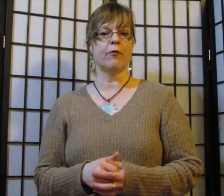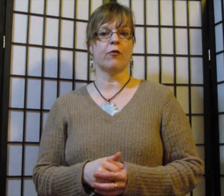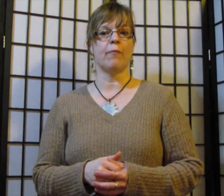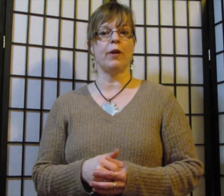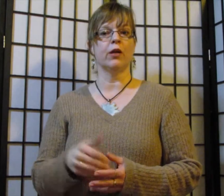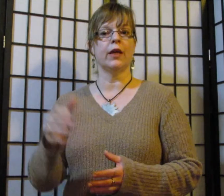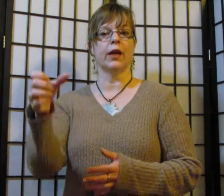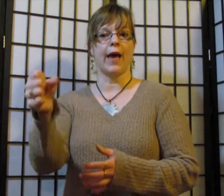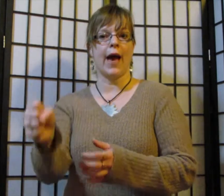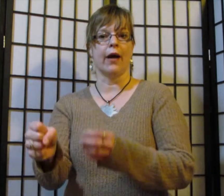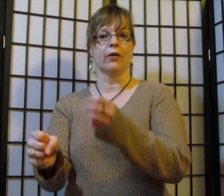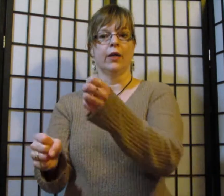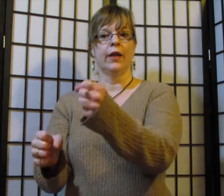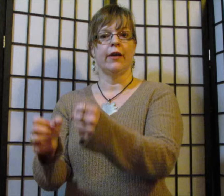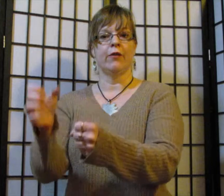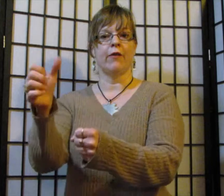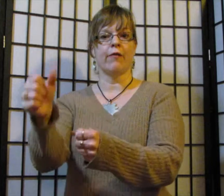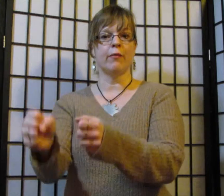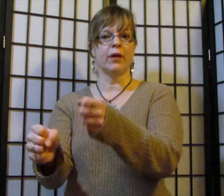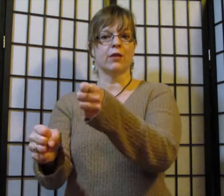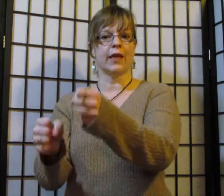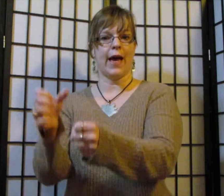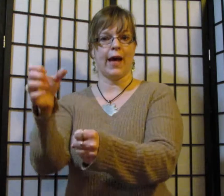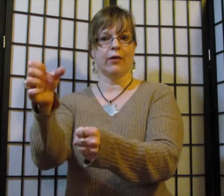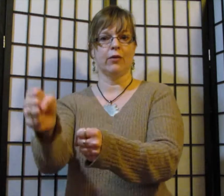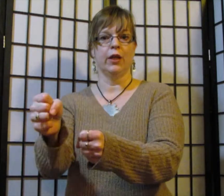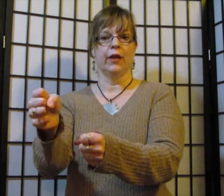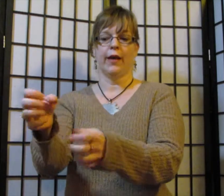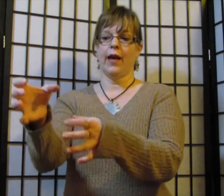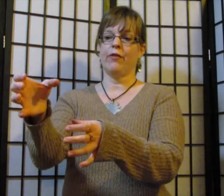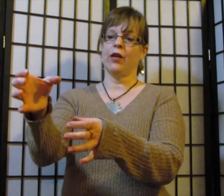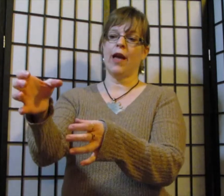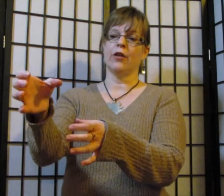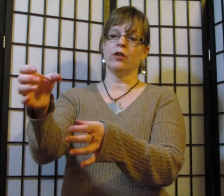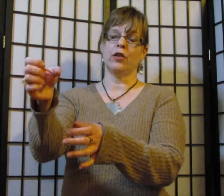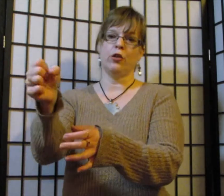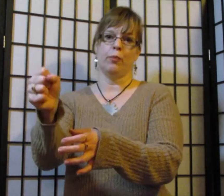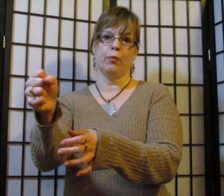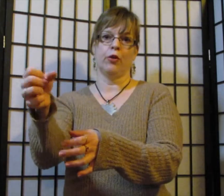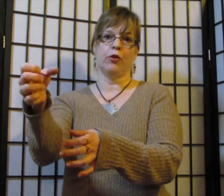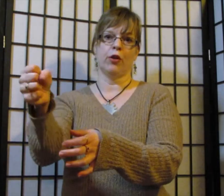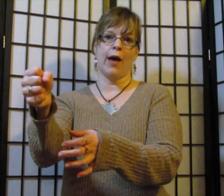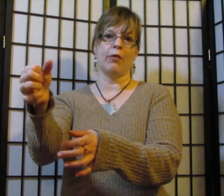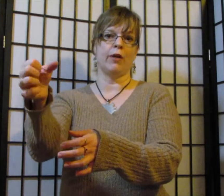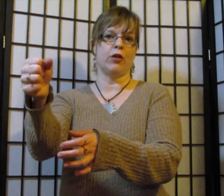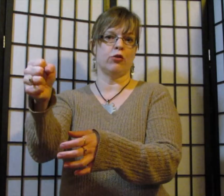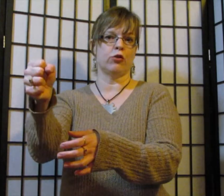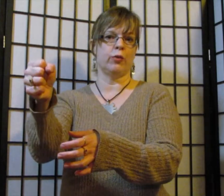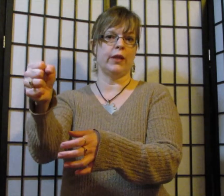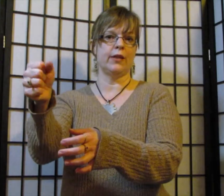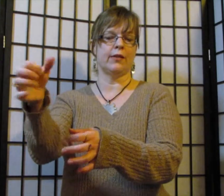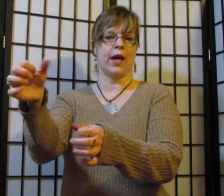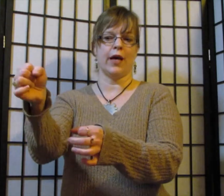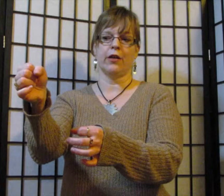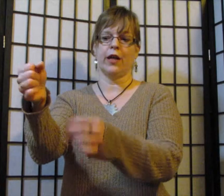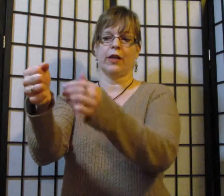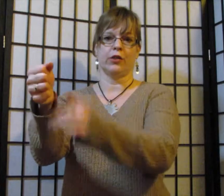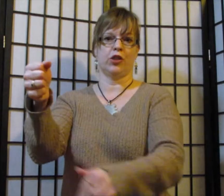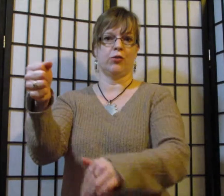comes from milking a cow. If you've ever milked a cow, they have their udders and you grab them and you squeeze the udder and it shoots